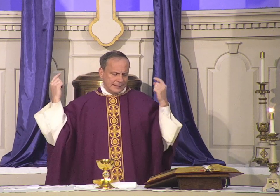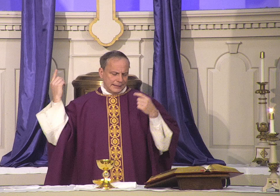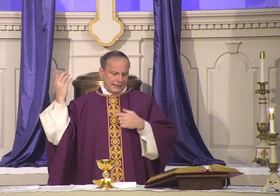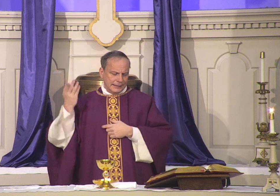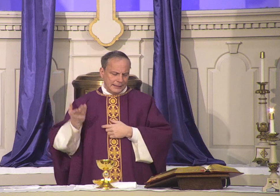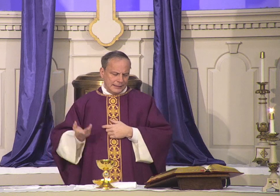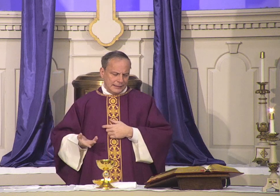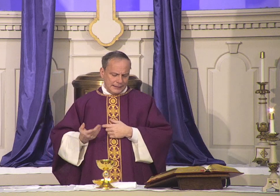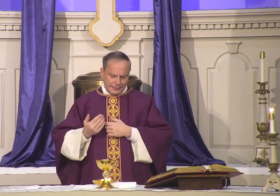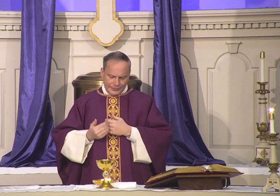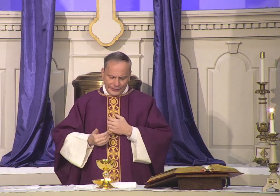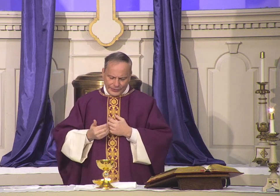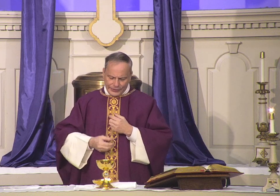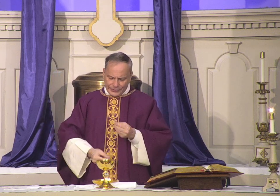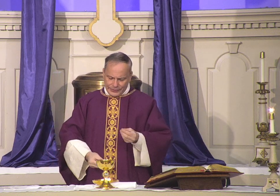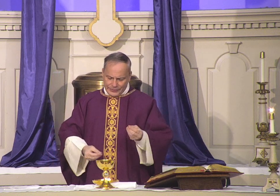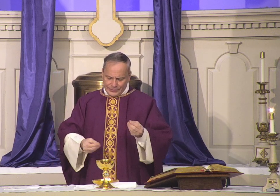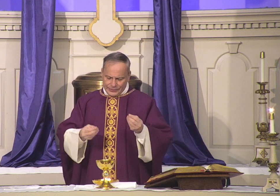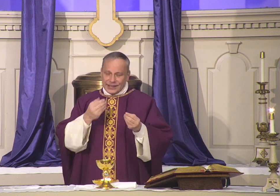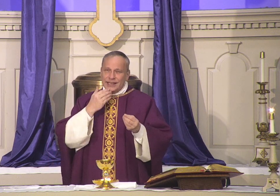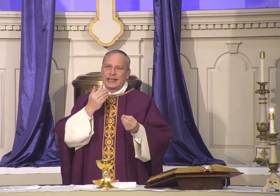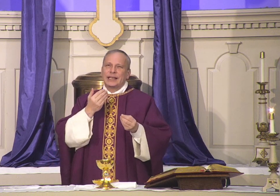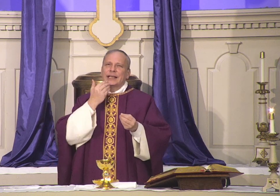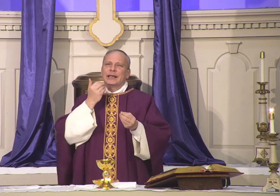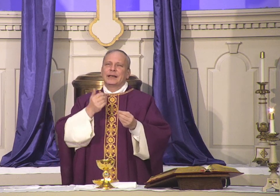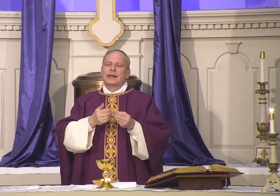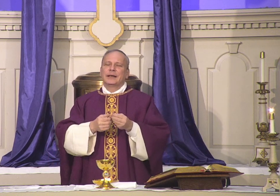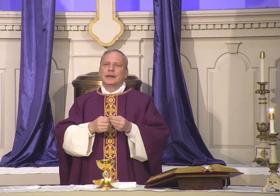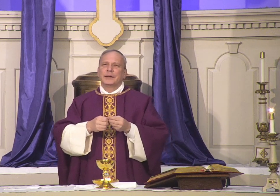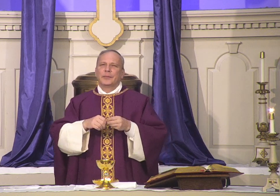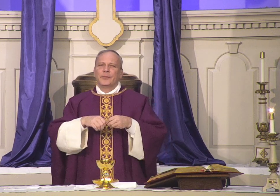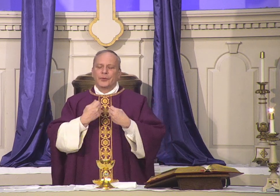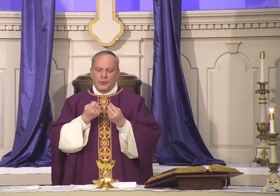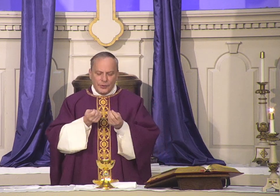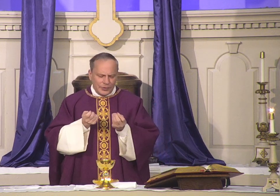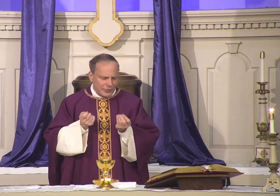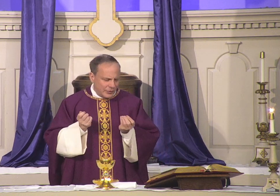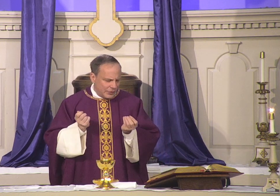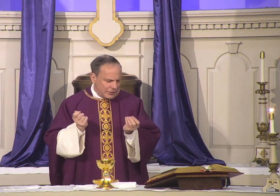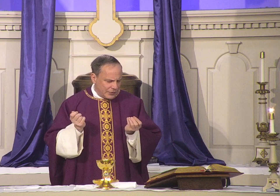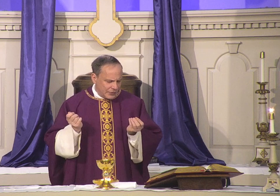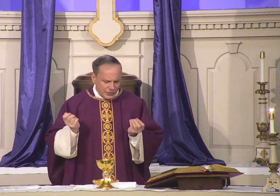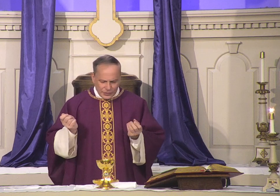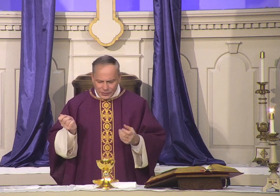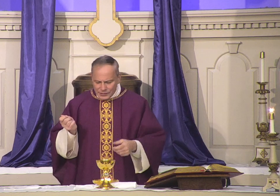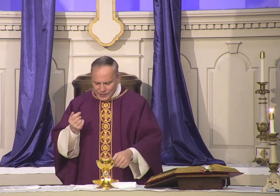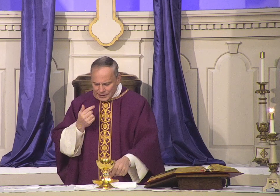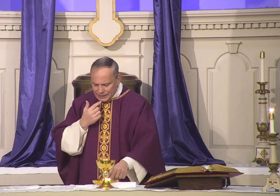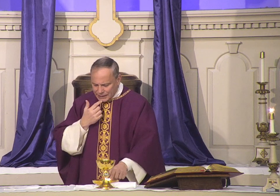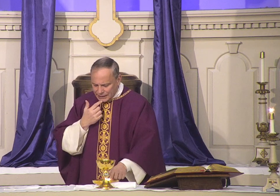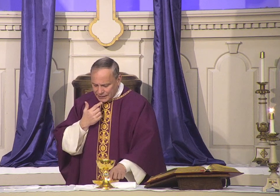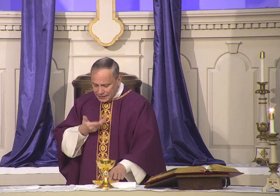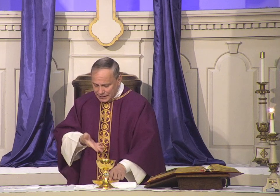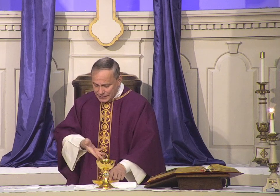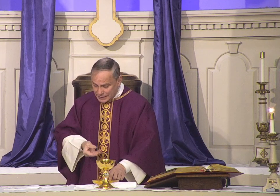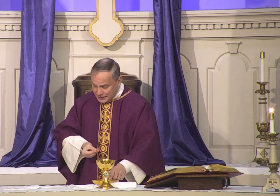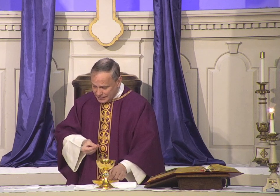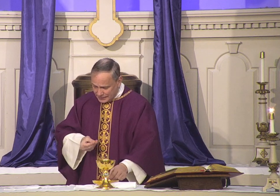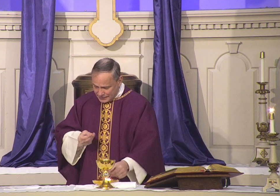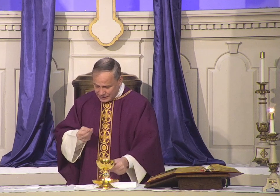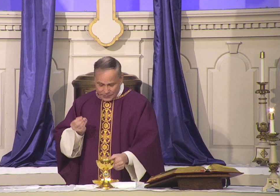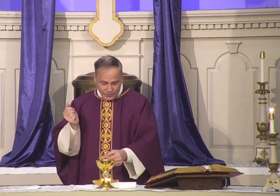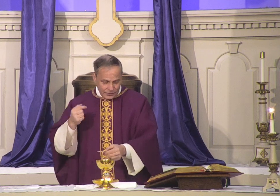he took bread, and giving thanks, broke it and gave it to his disciples,